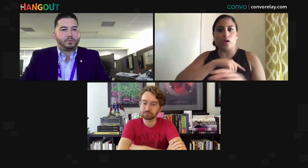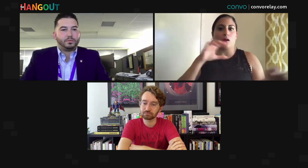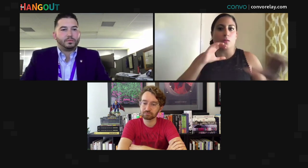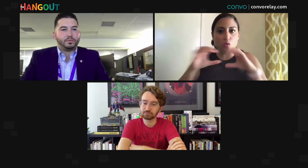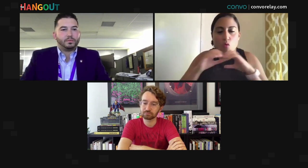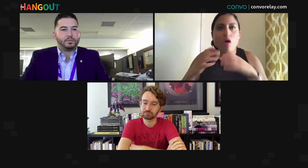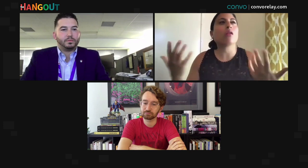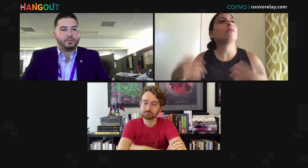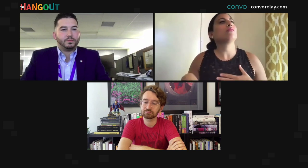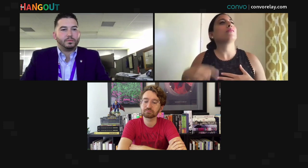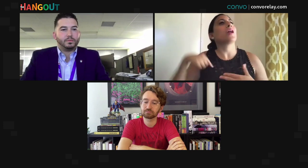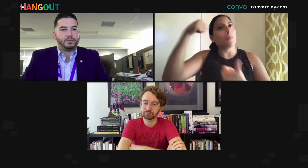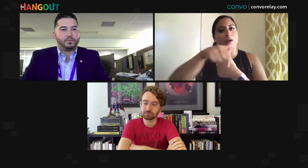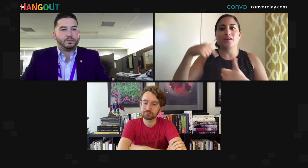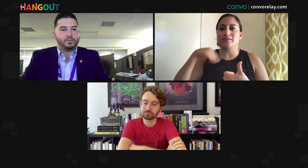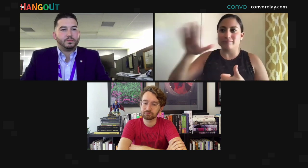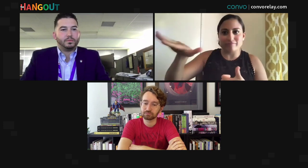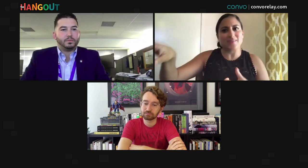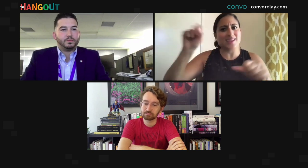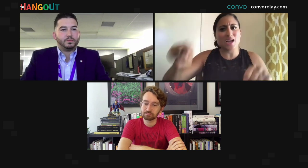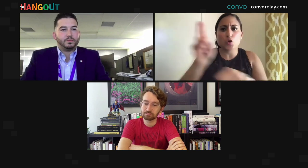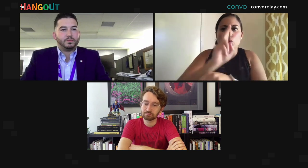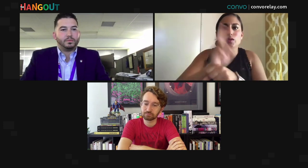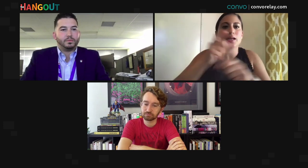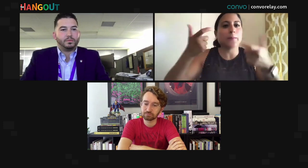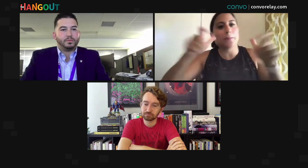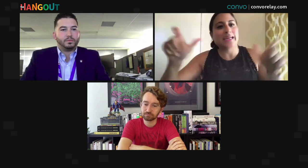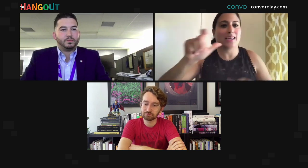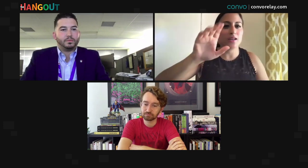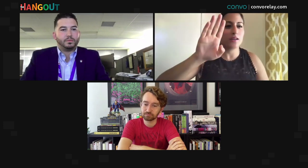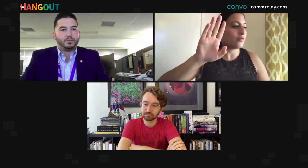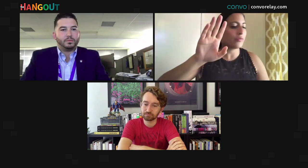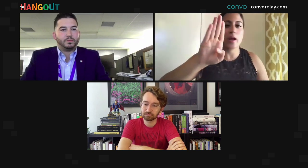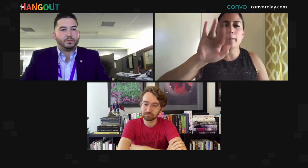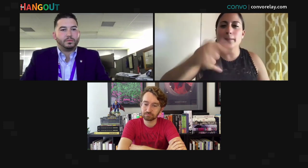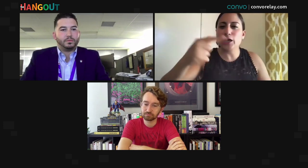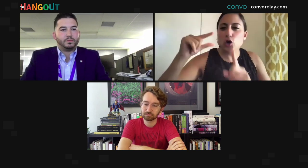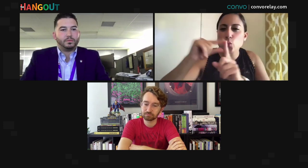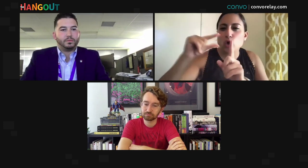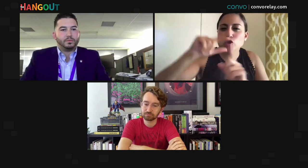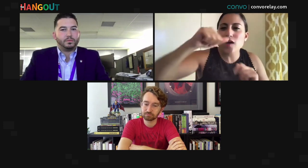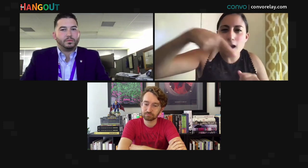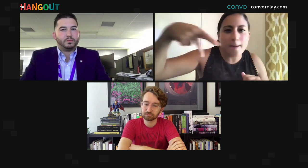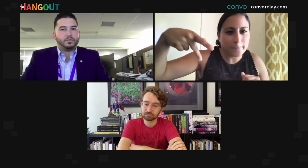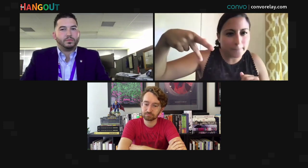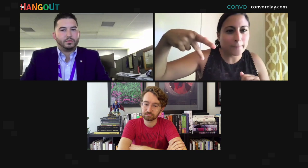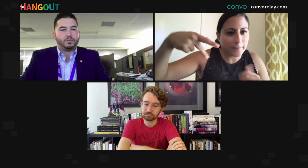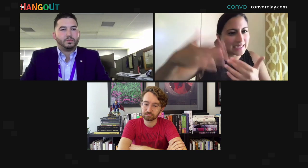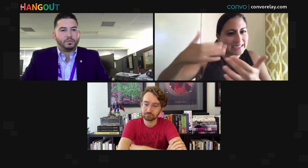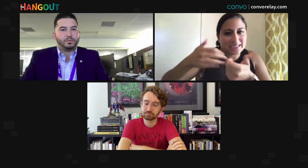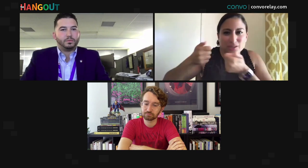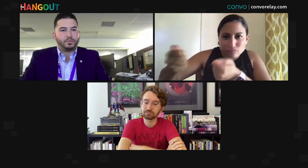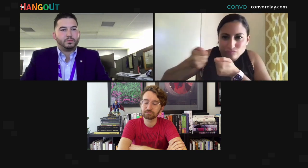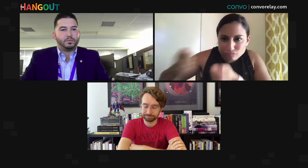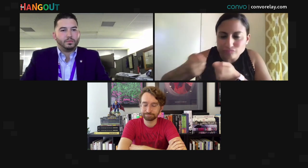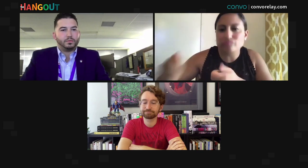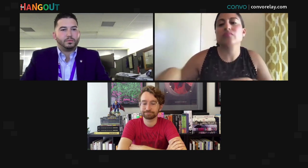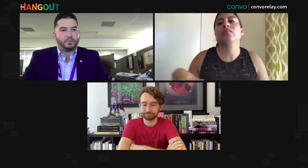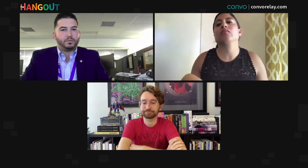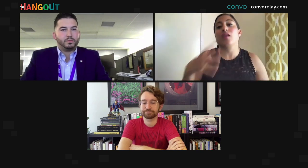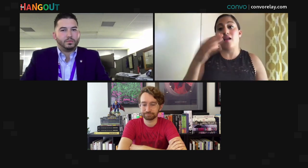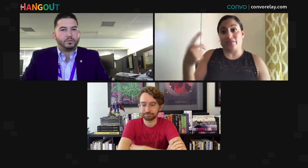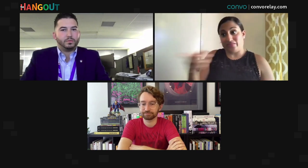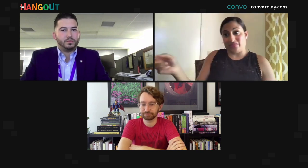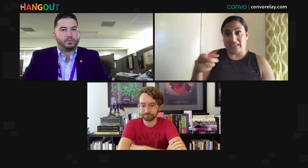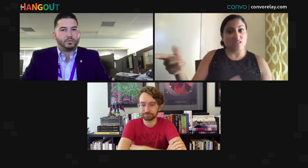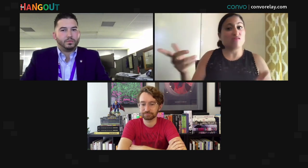one of the many ways that we could communicate. And I do remember asking them, hey, can we use that big words app